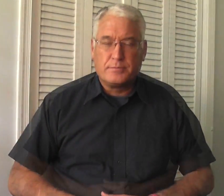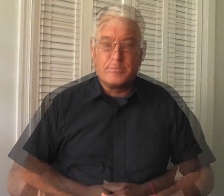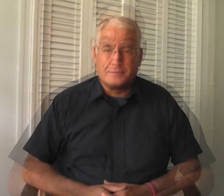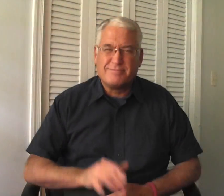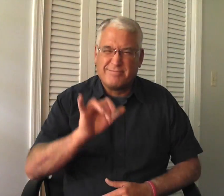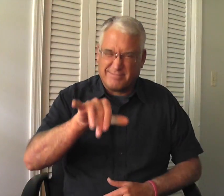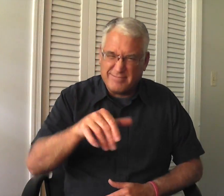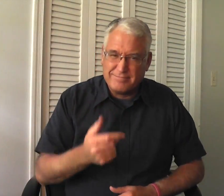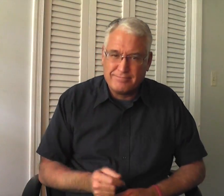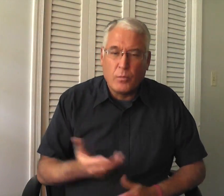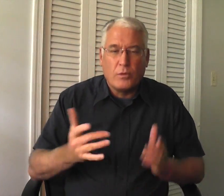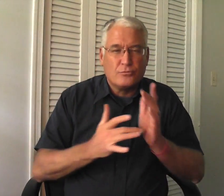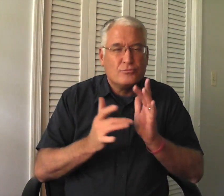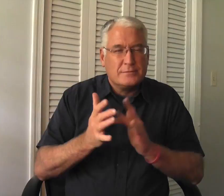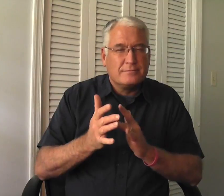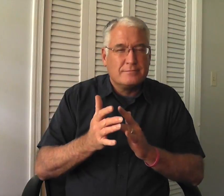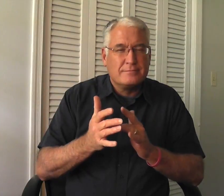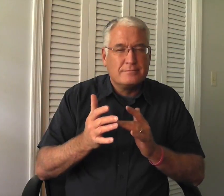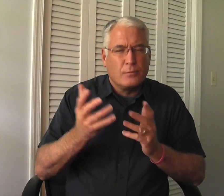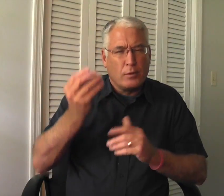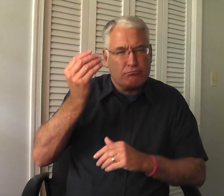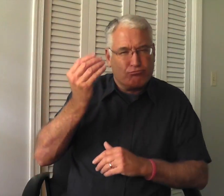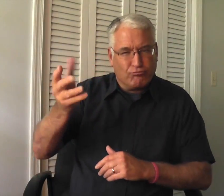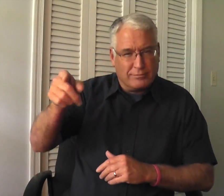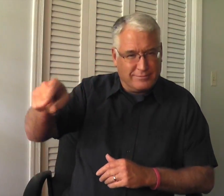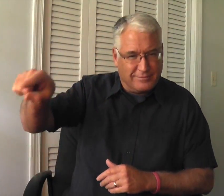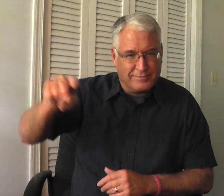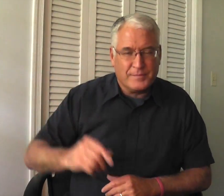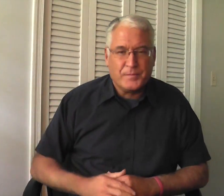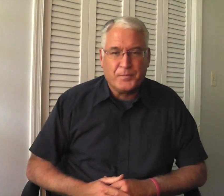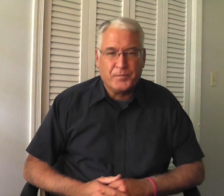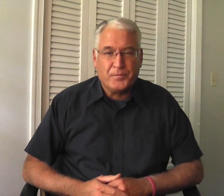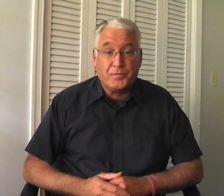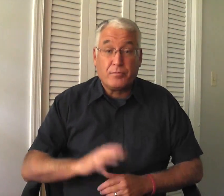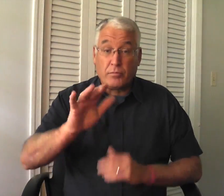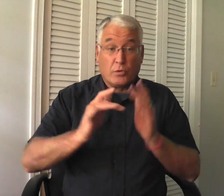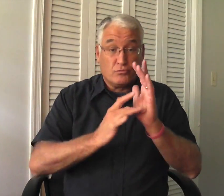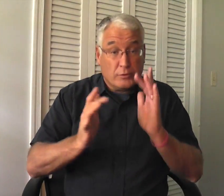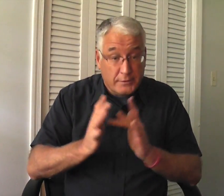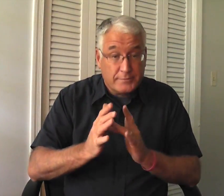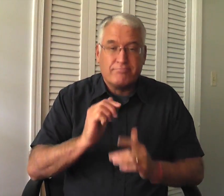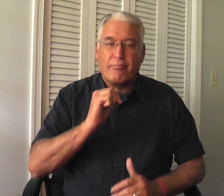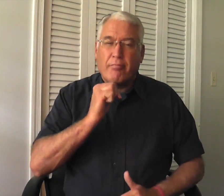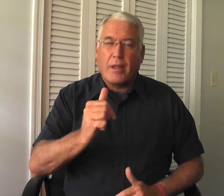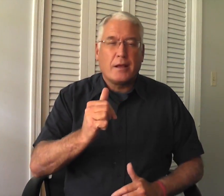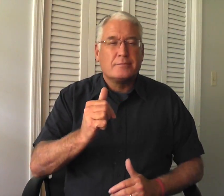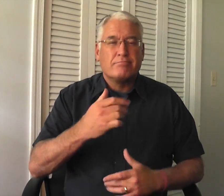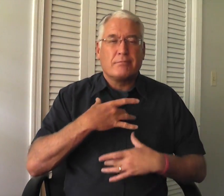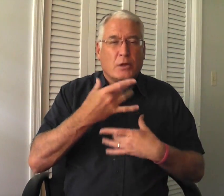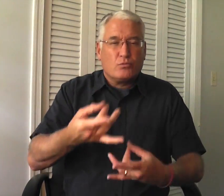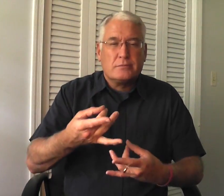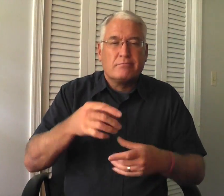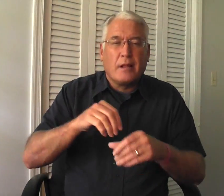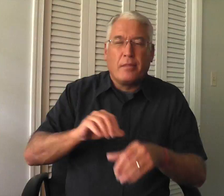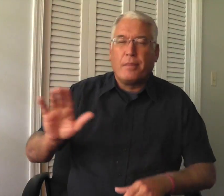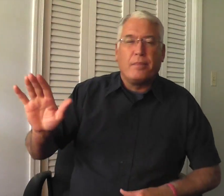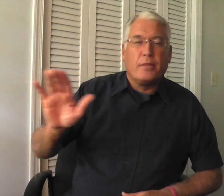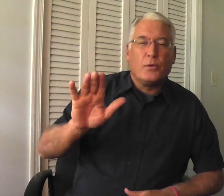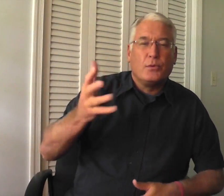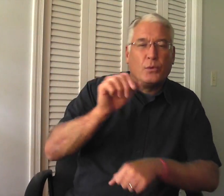miserable sinners." That's what Jesus wanted to inform these religious leaders. Jesus did not